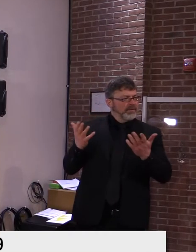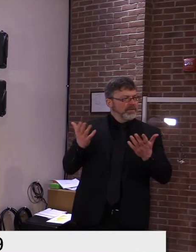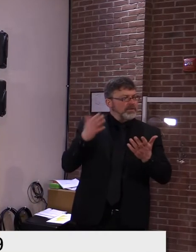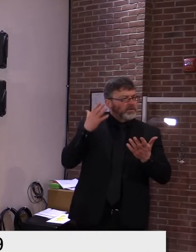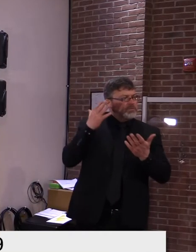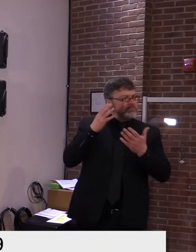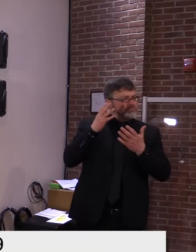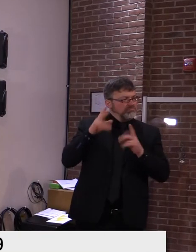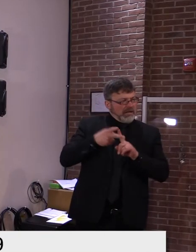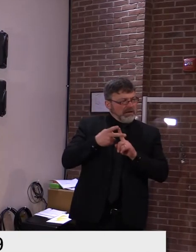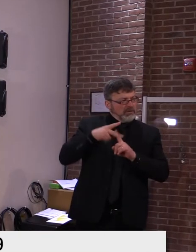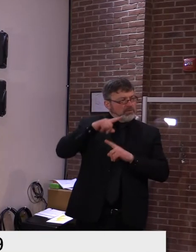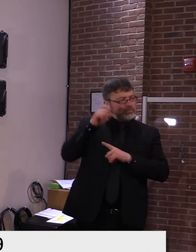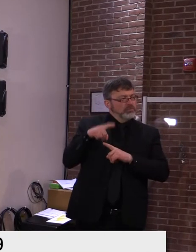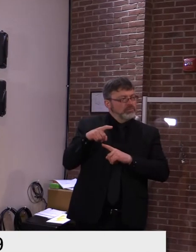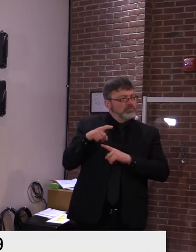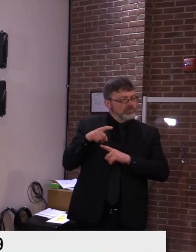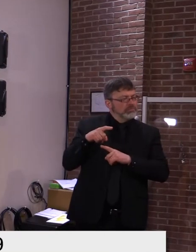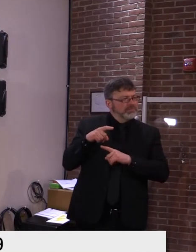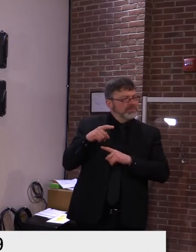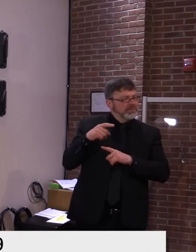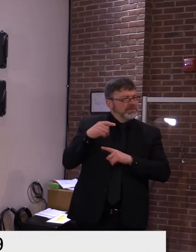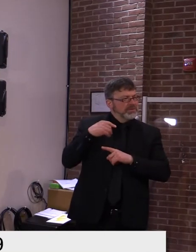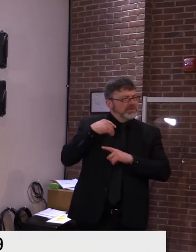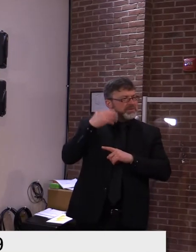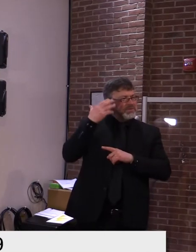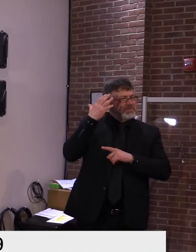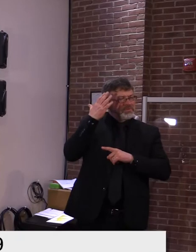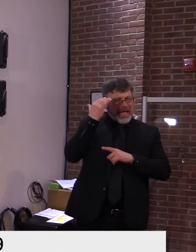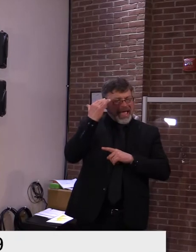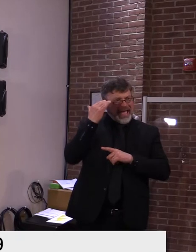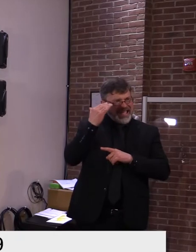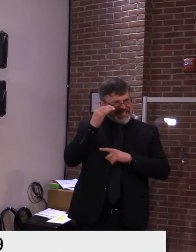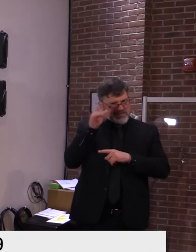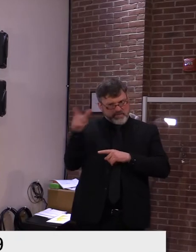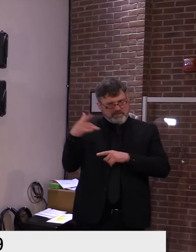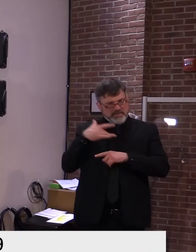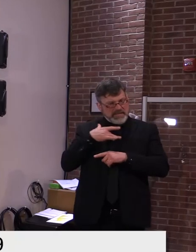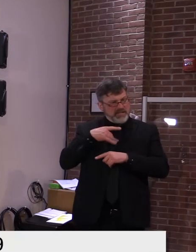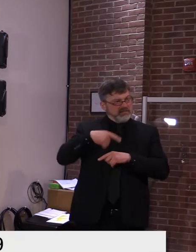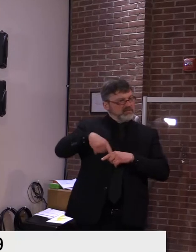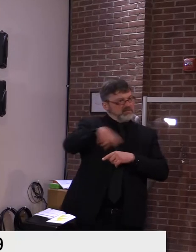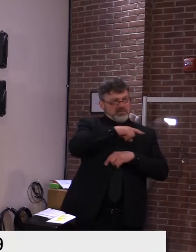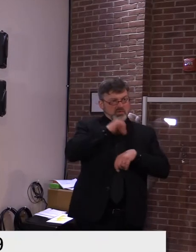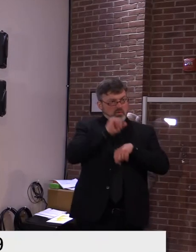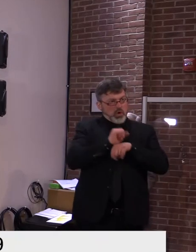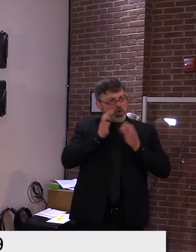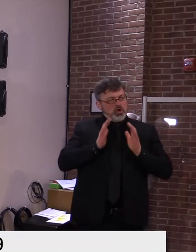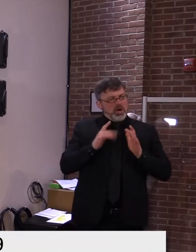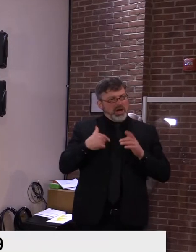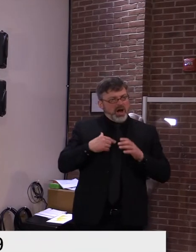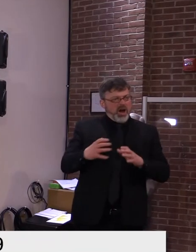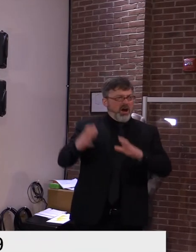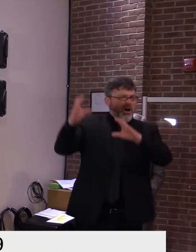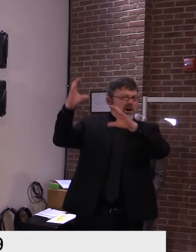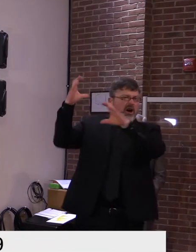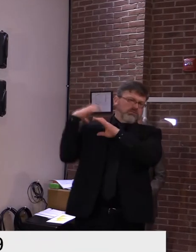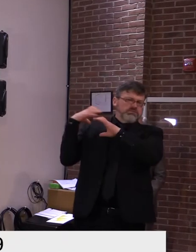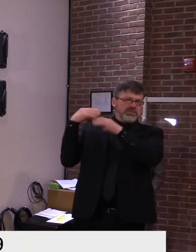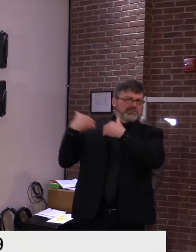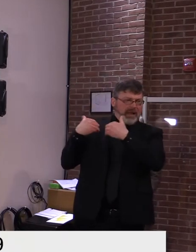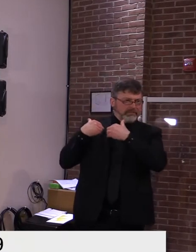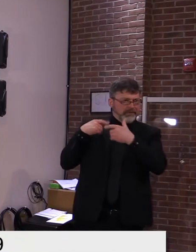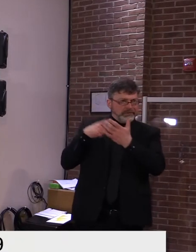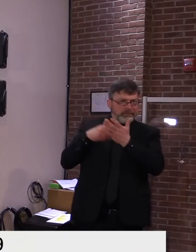most of the burden? Well, again, I don't know the details, Stuart. This is something that the House has been working on. I